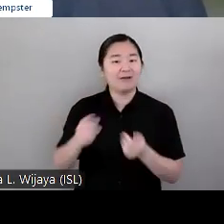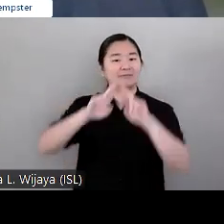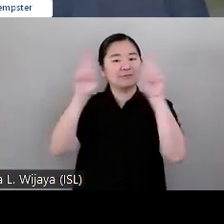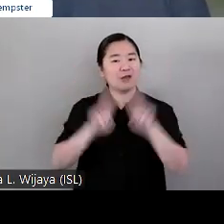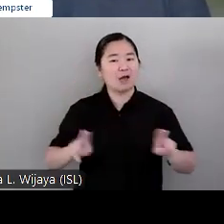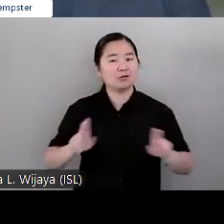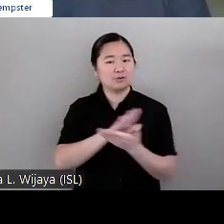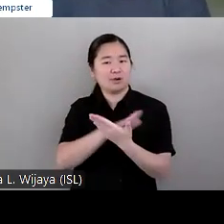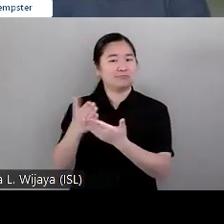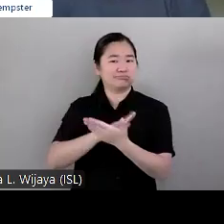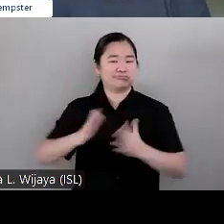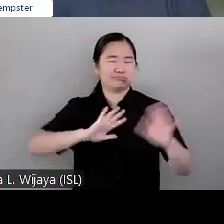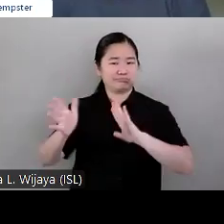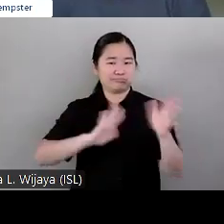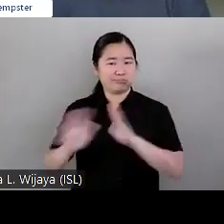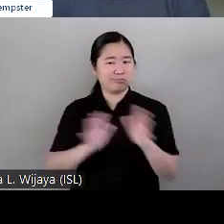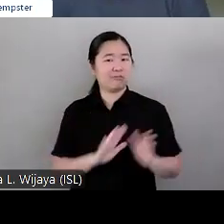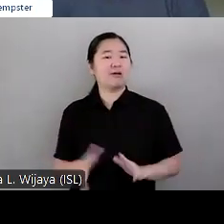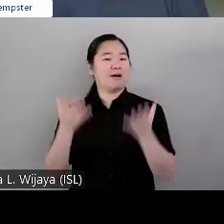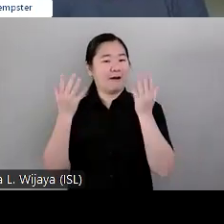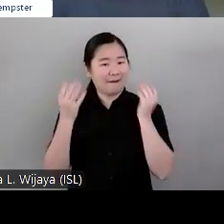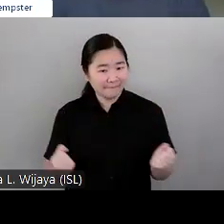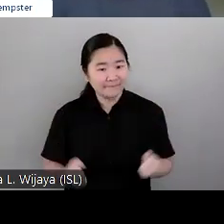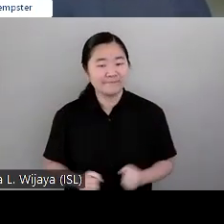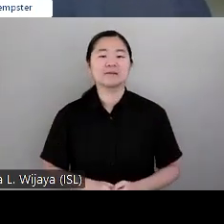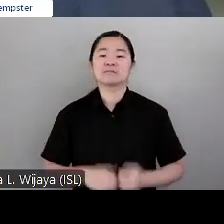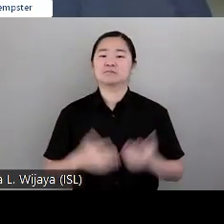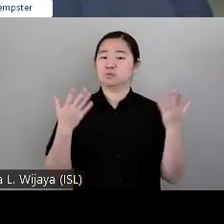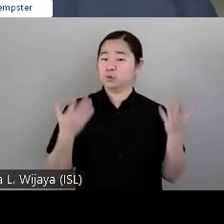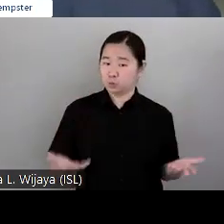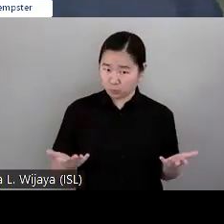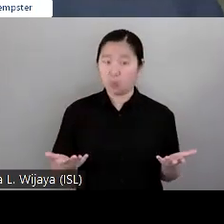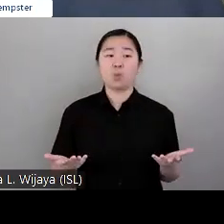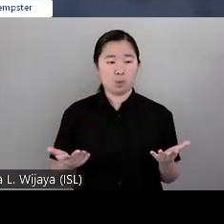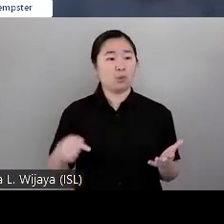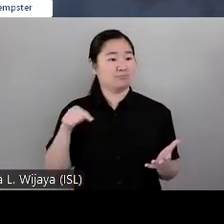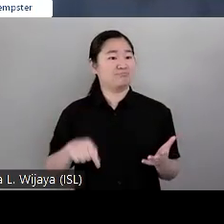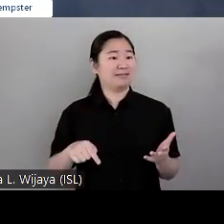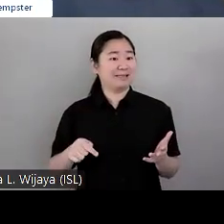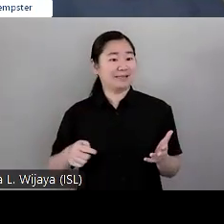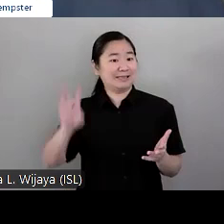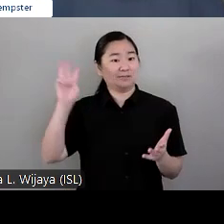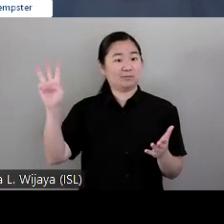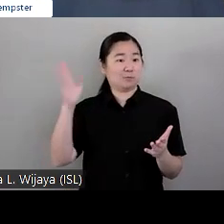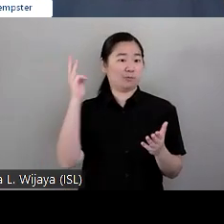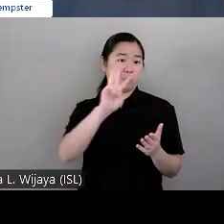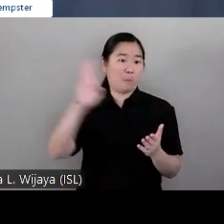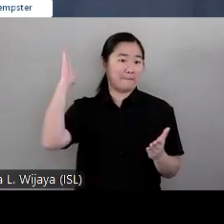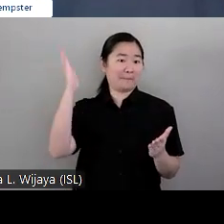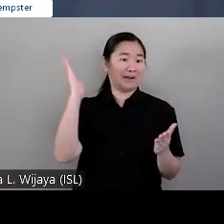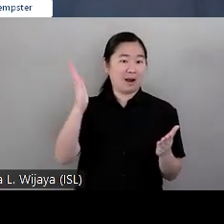So we're going to record the webinar and we'll be able to share it afterwards. So you can watch it back or share it with